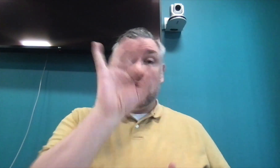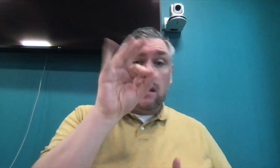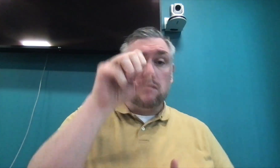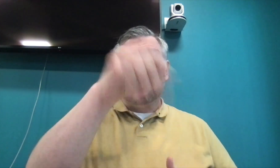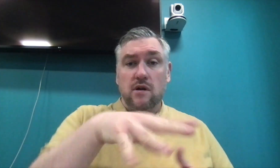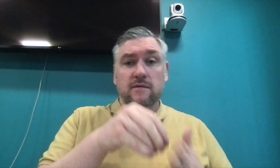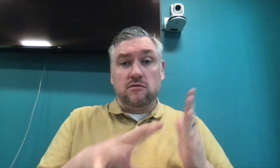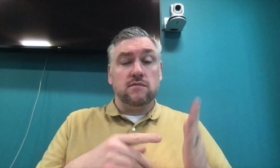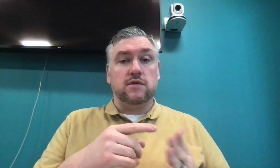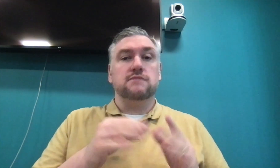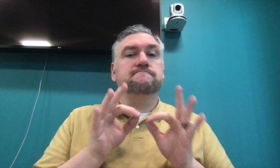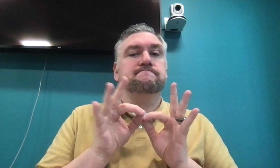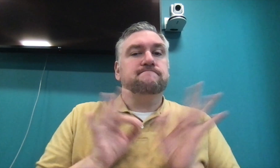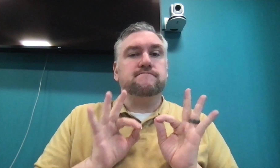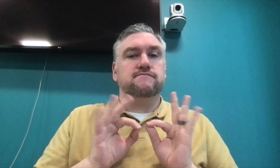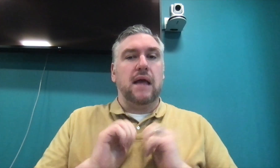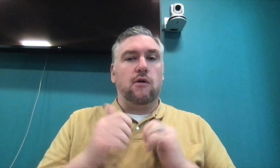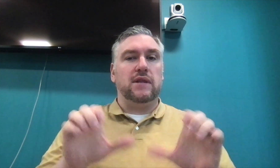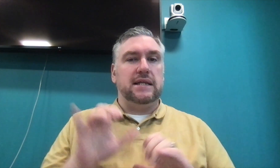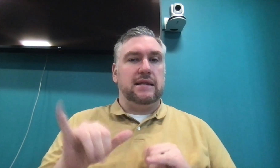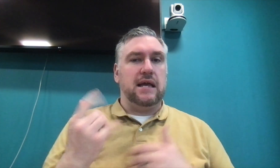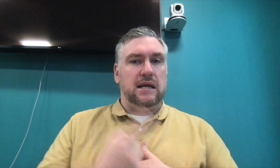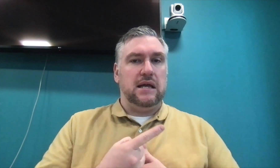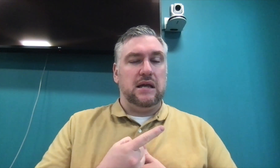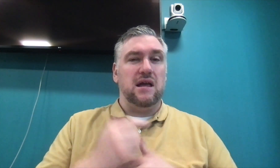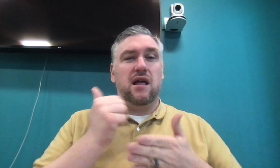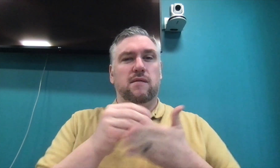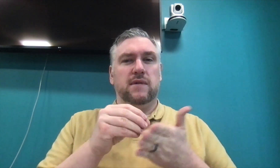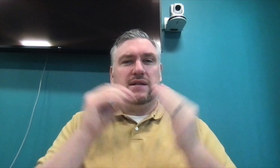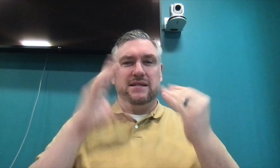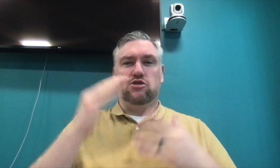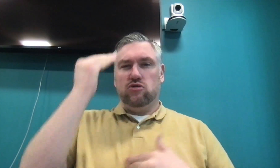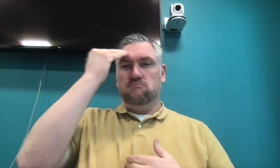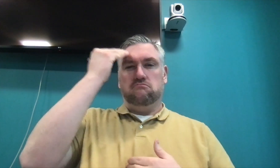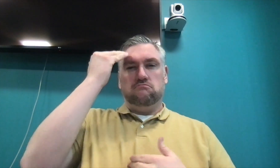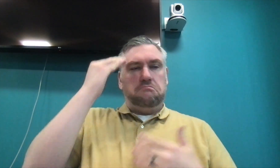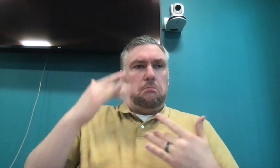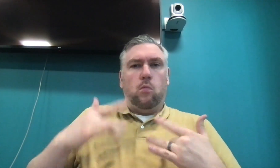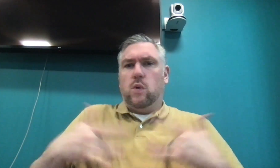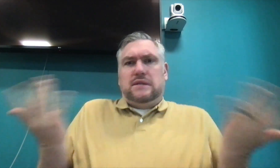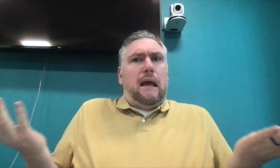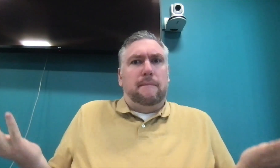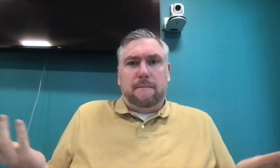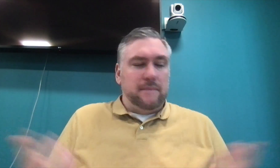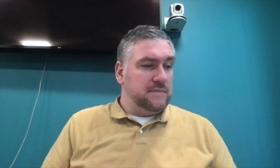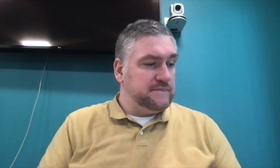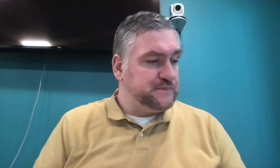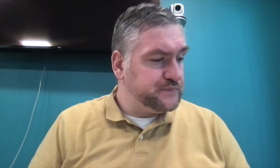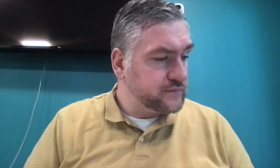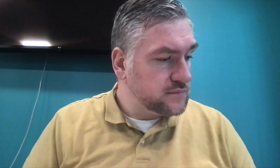on. When you pick up or drop off the student, give a quick explanation of that day so teachers are just aware of what's going